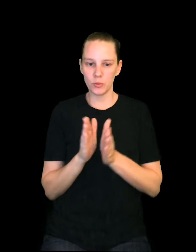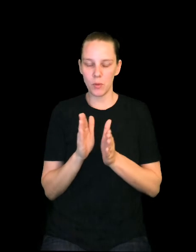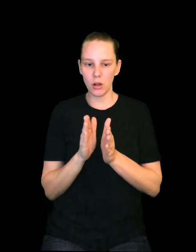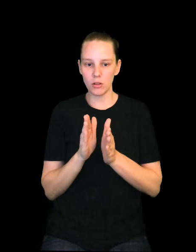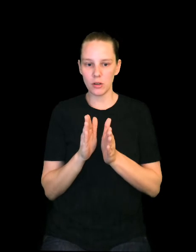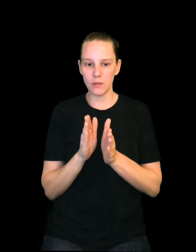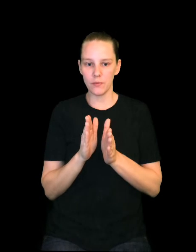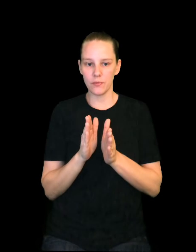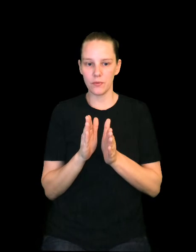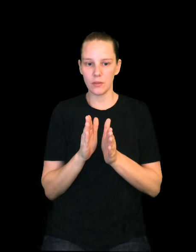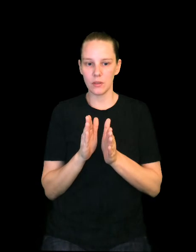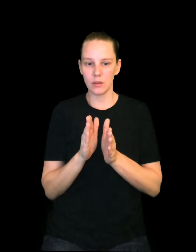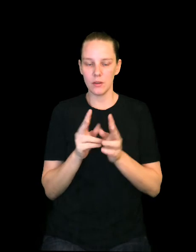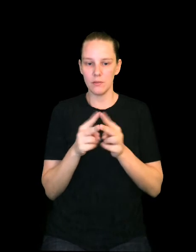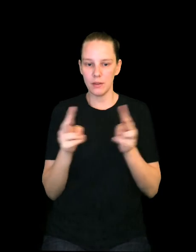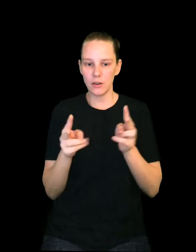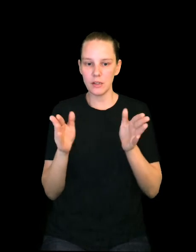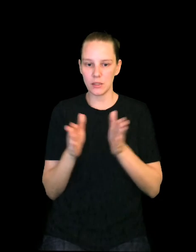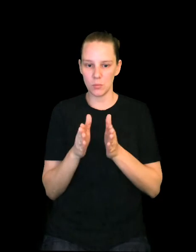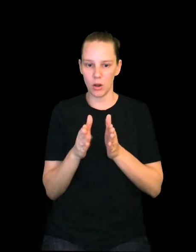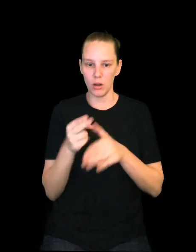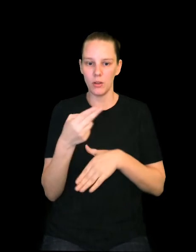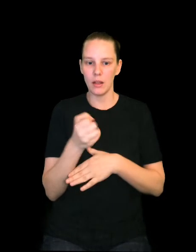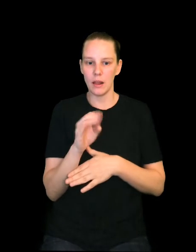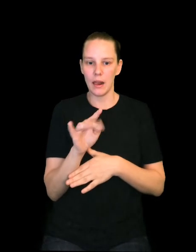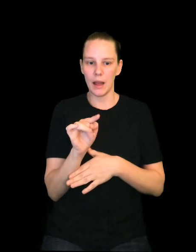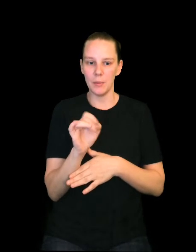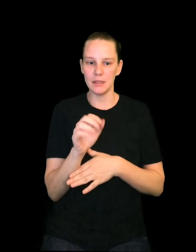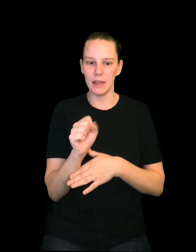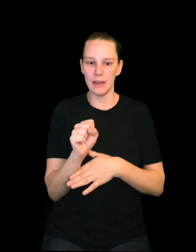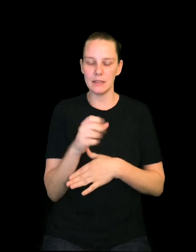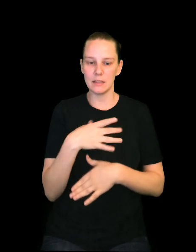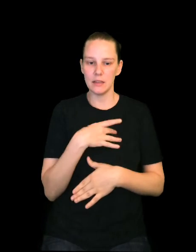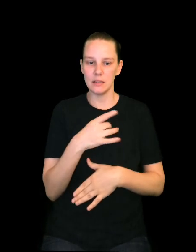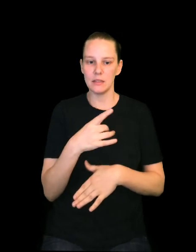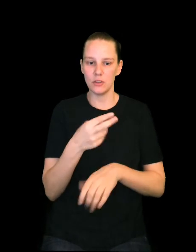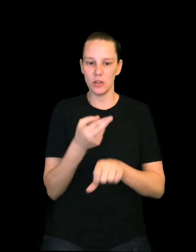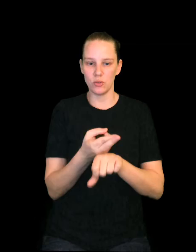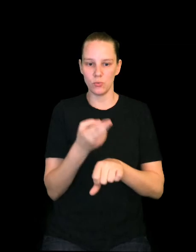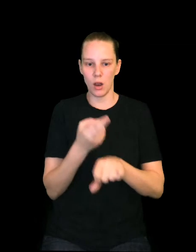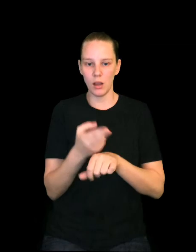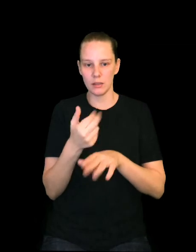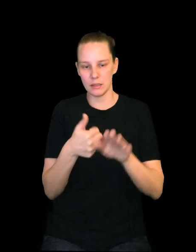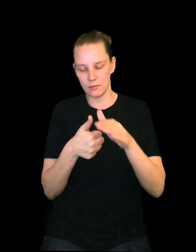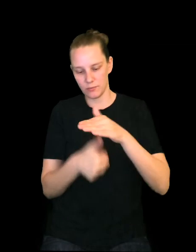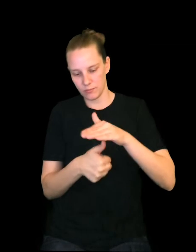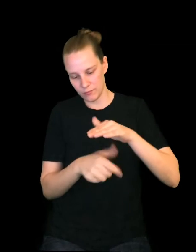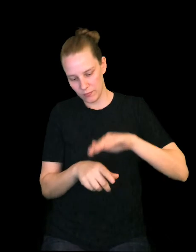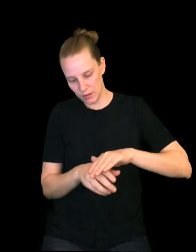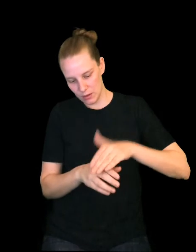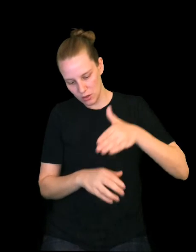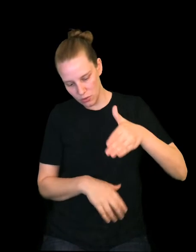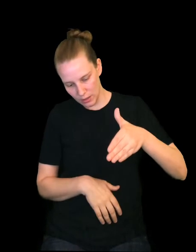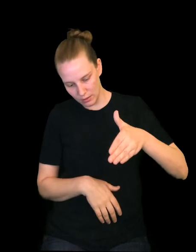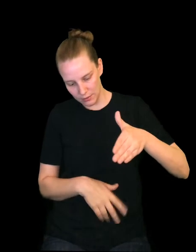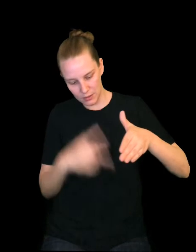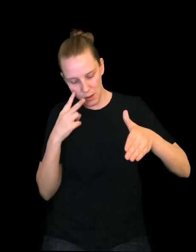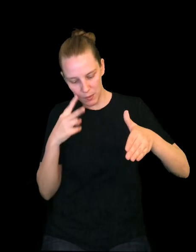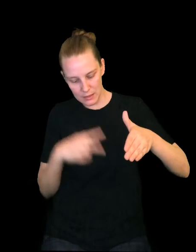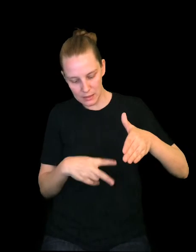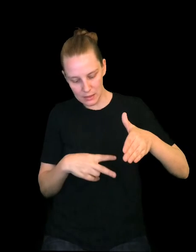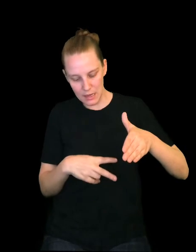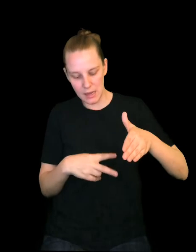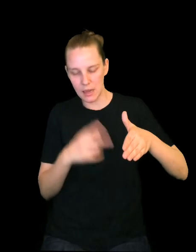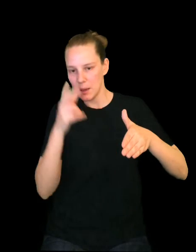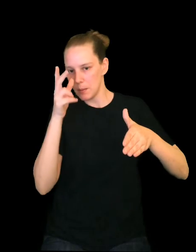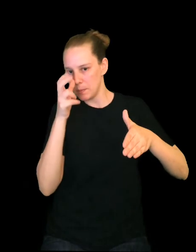are smaller, very small habitats, such as rocks. You can lift up